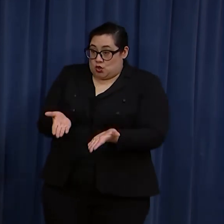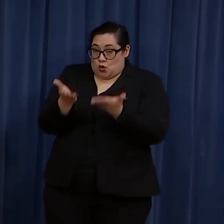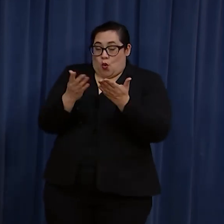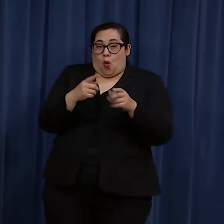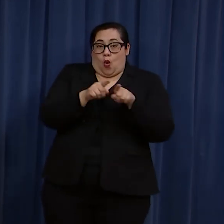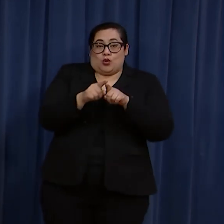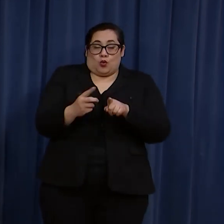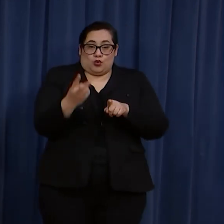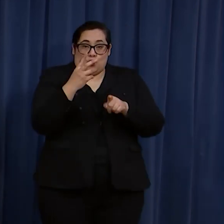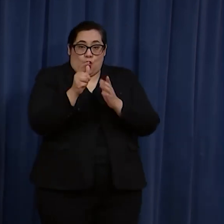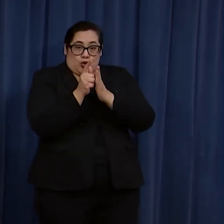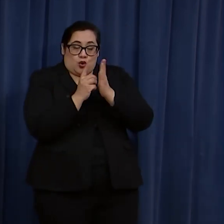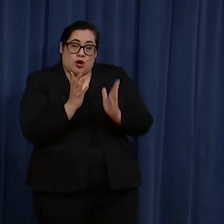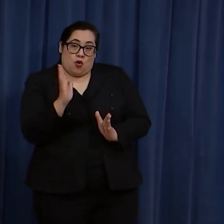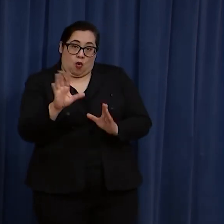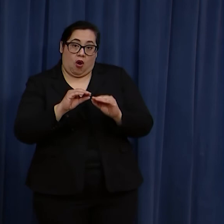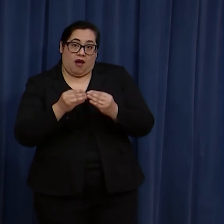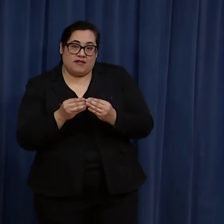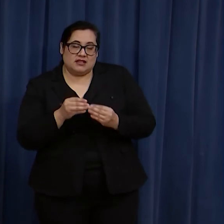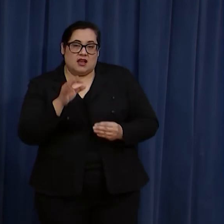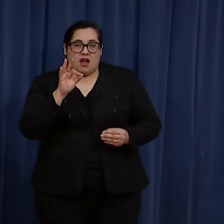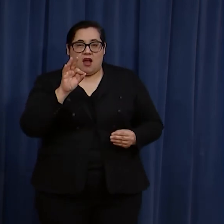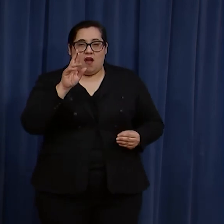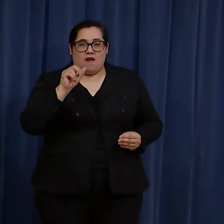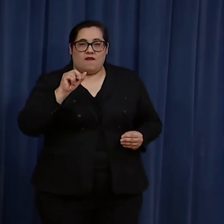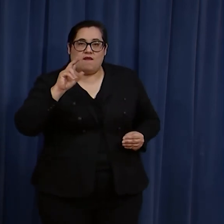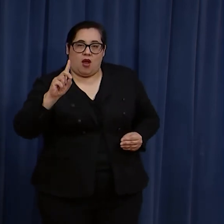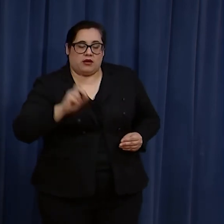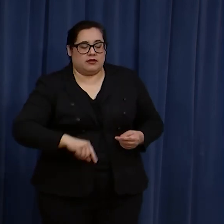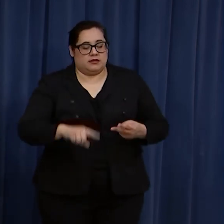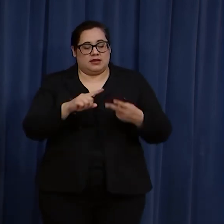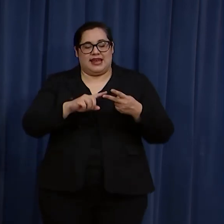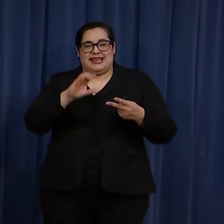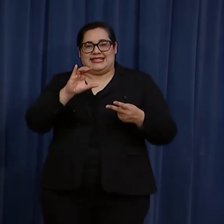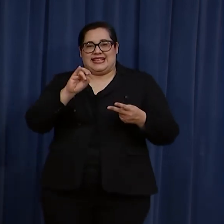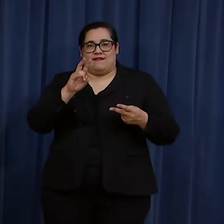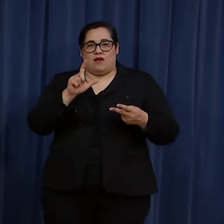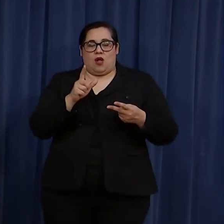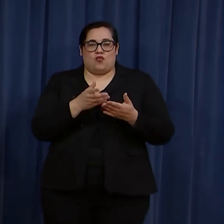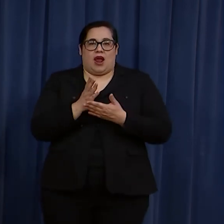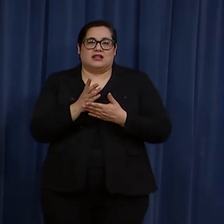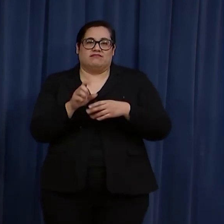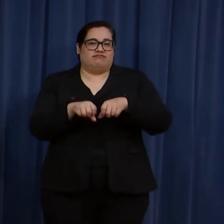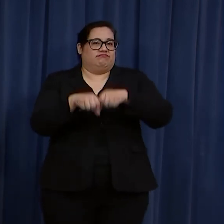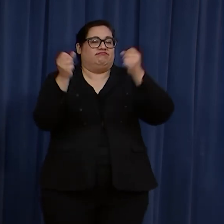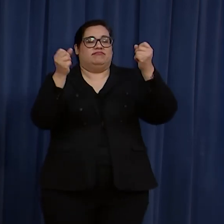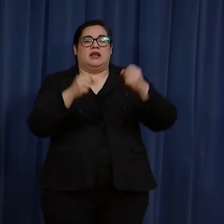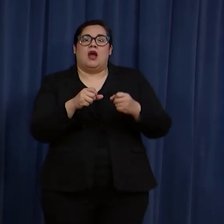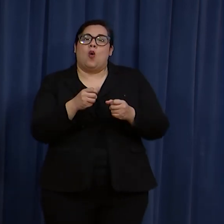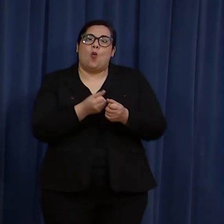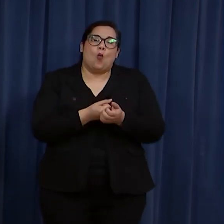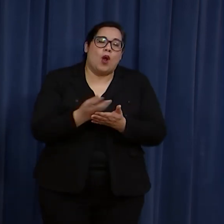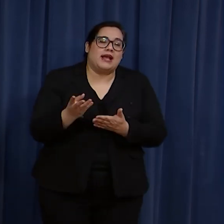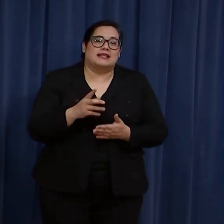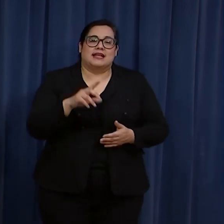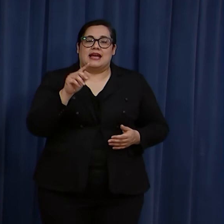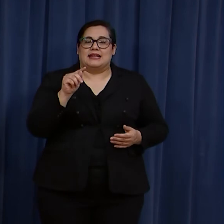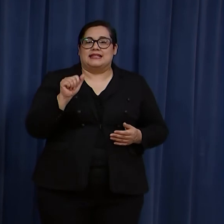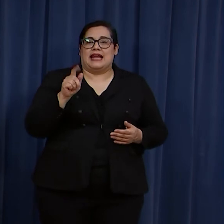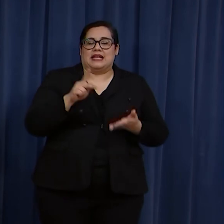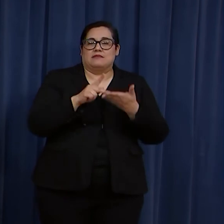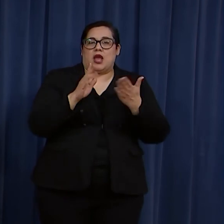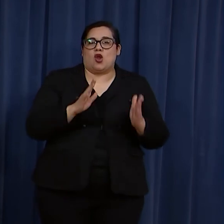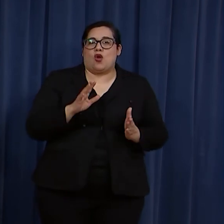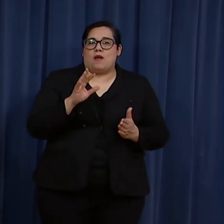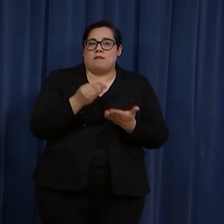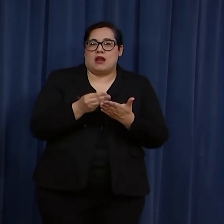two attorneys in your office of fraud, civil rights violations, and wasting taxpayer funds in the DWP litigation.